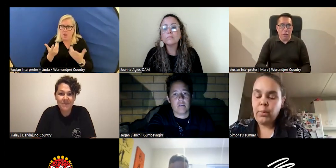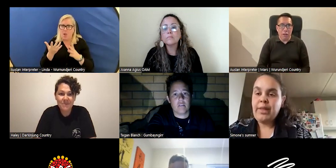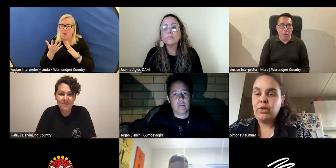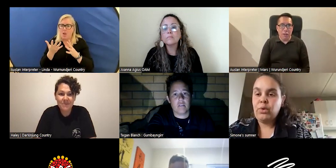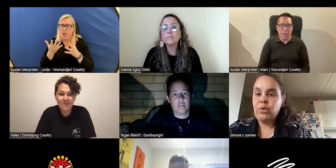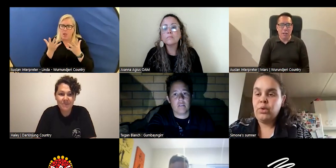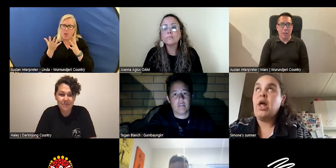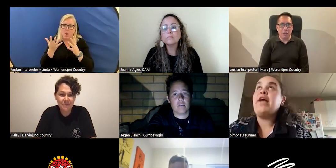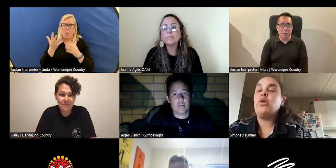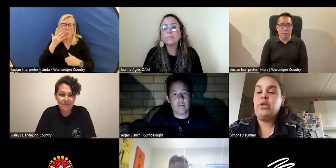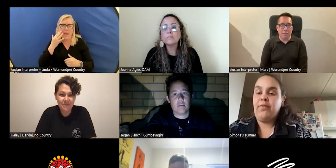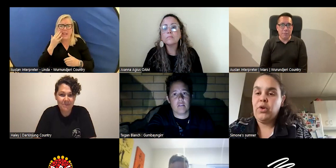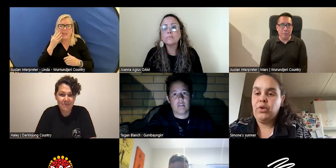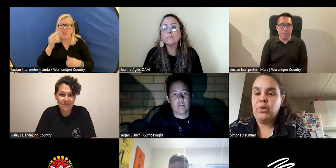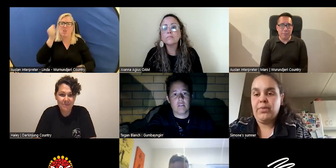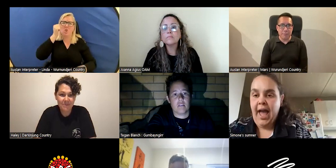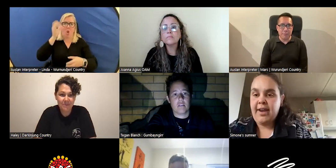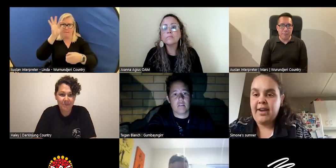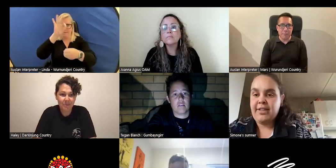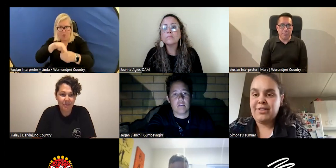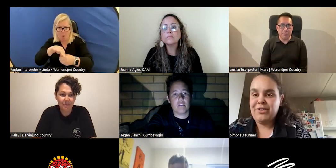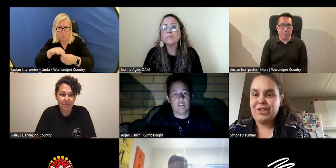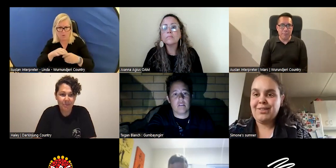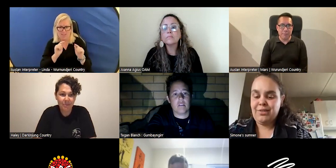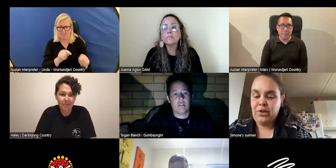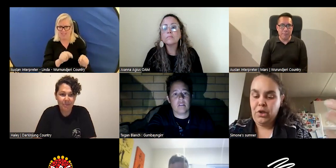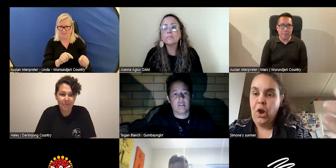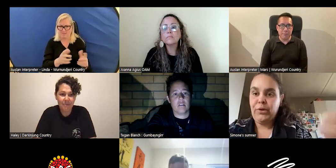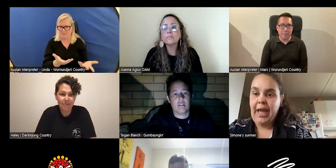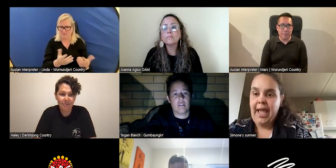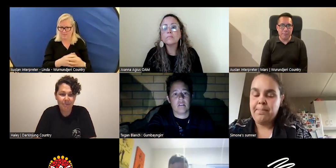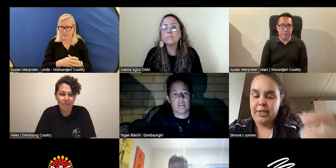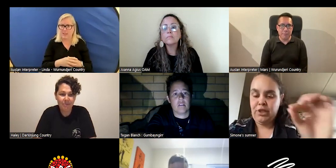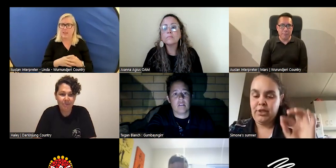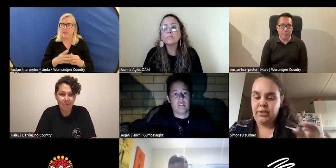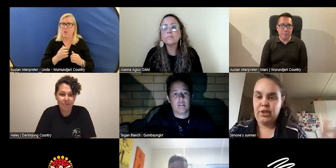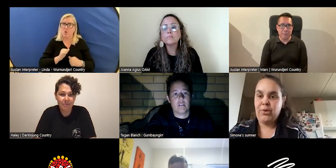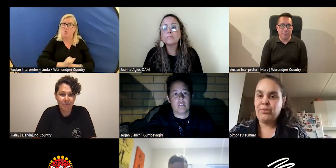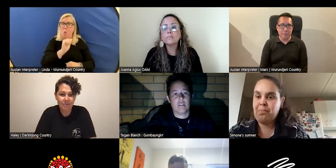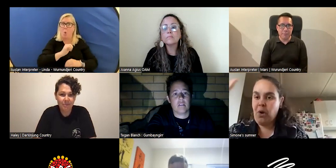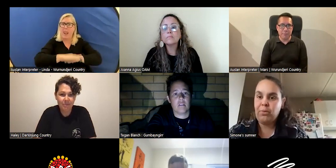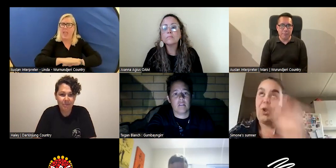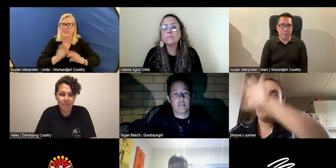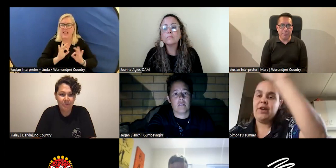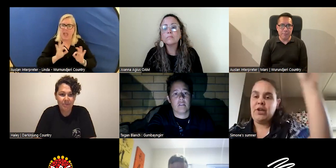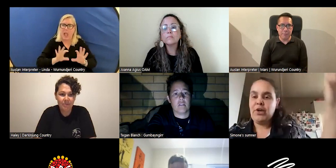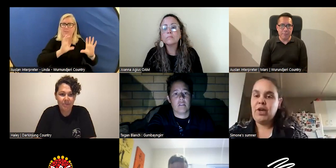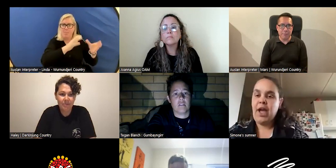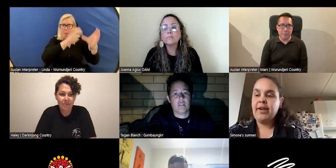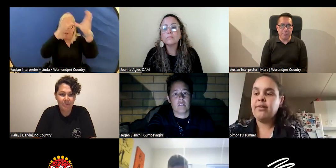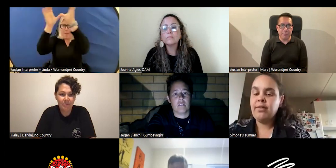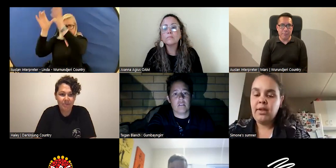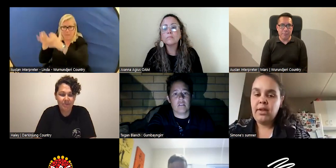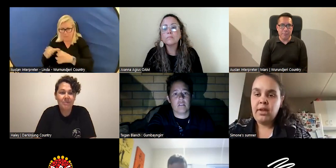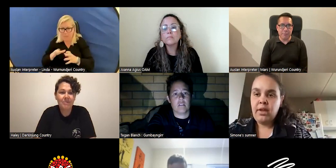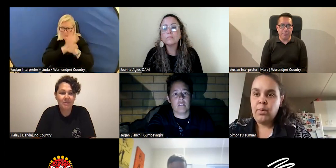So when they do, when you vote and all that, and it's not just, your own land, but you got all the mob all over,